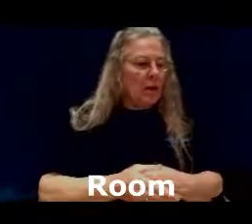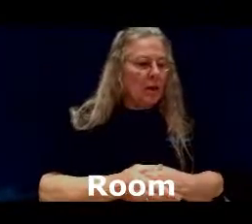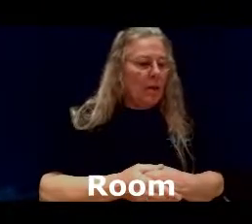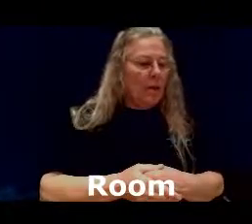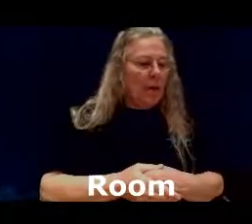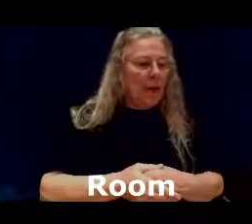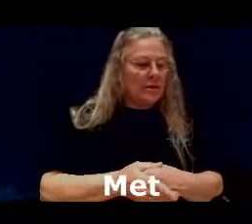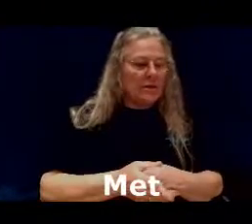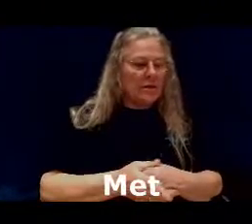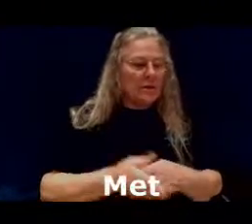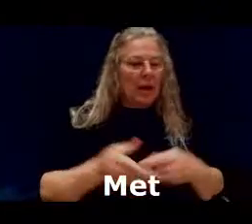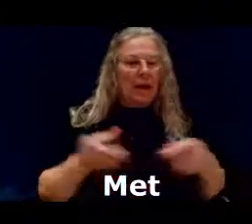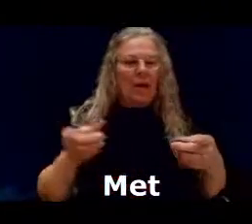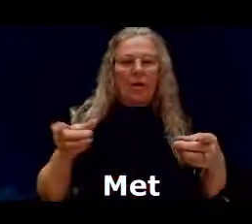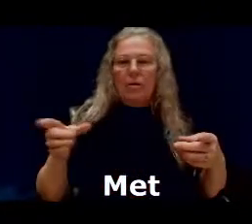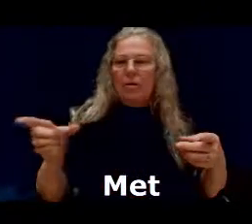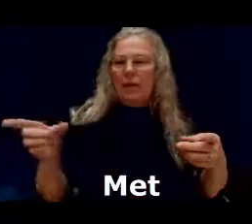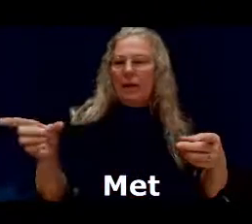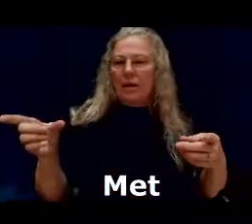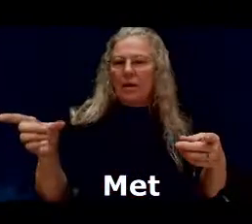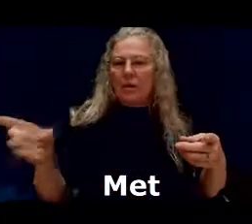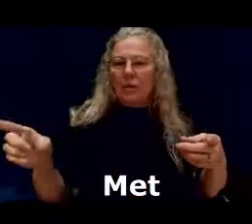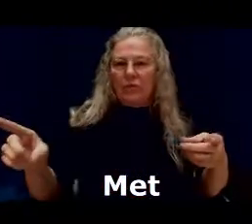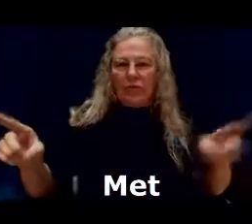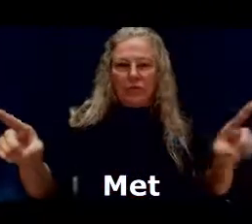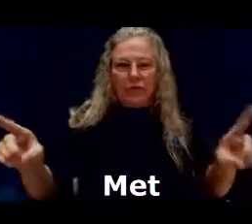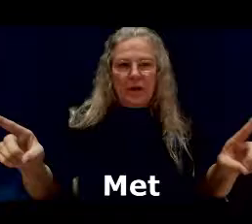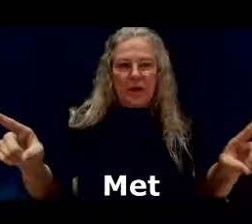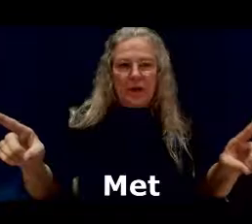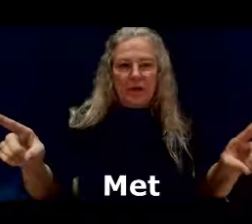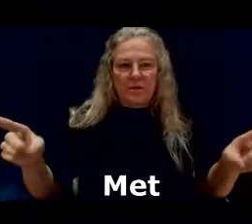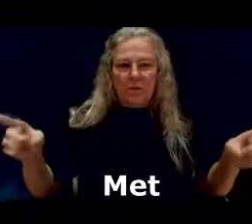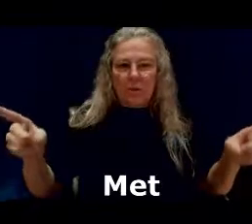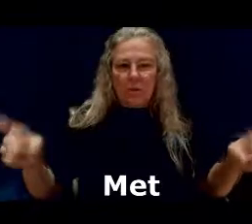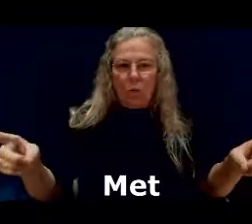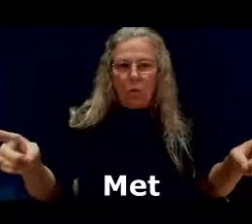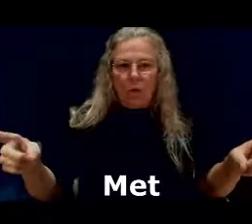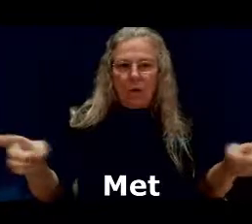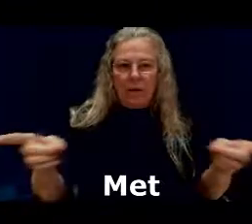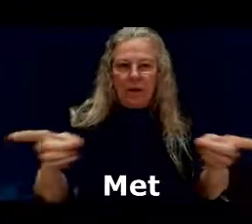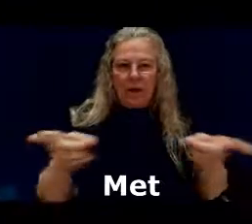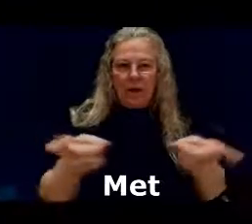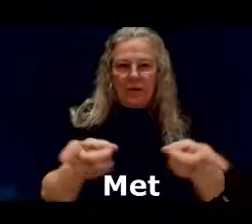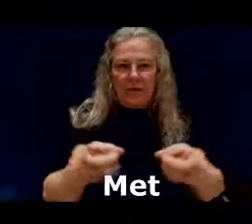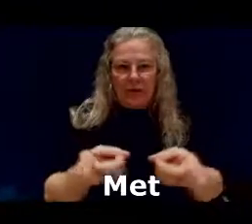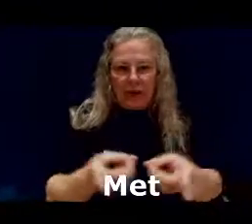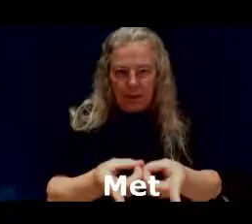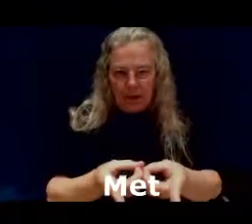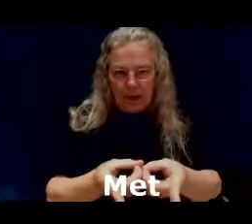Met, like you've got 2D hands, one and then they come